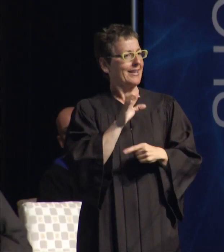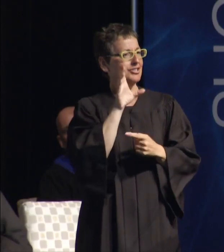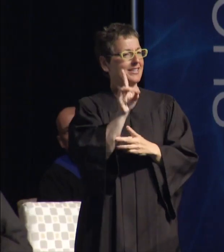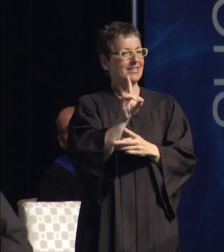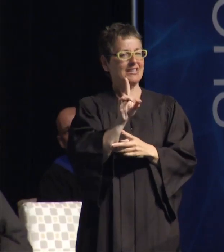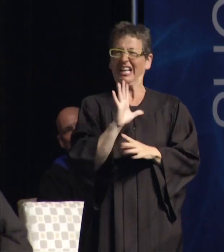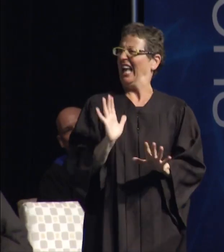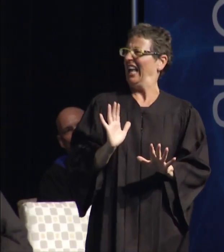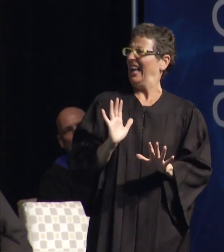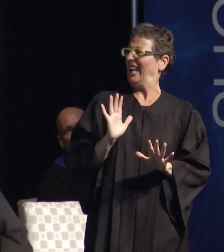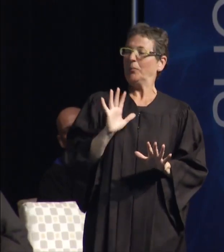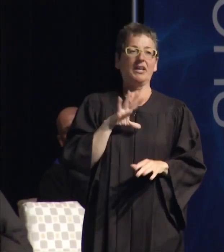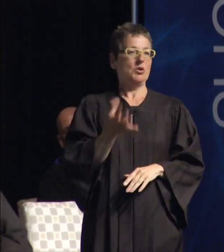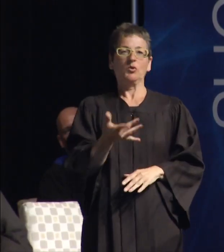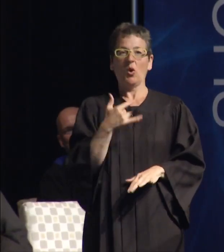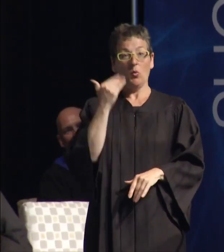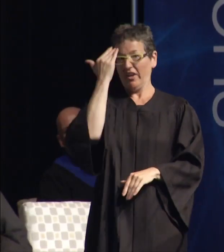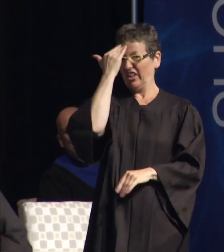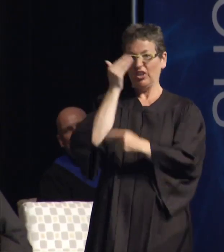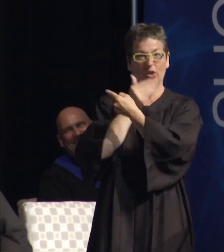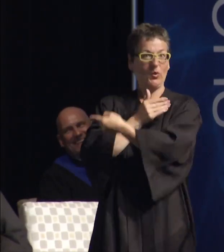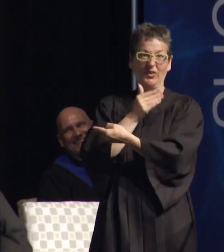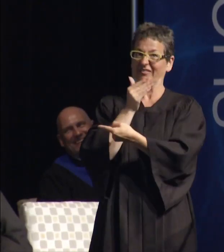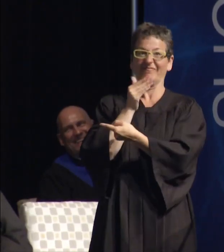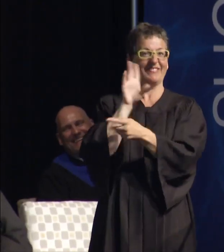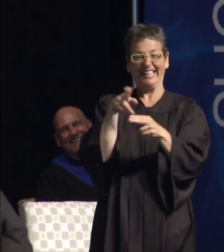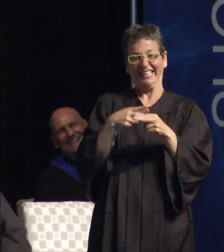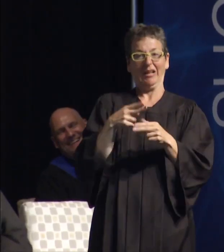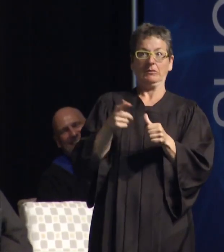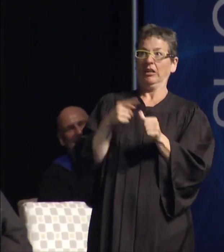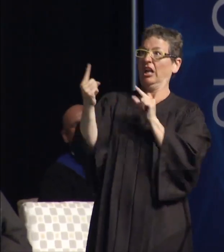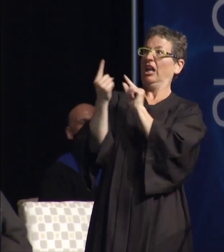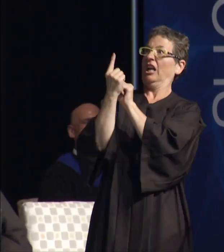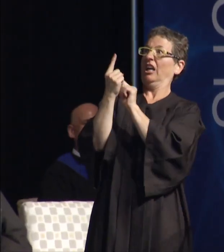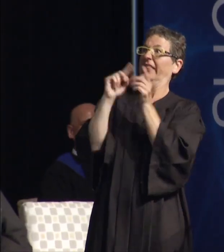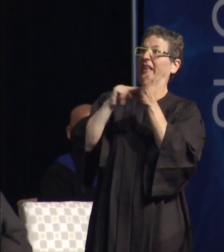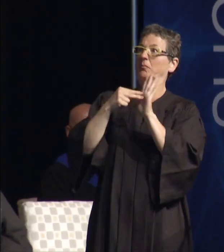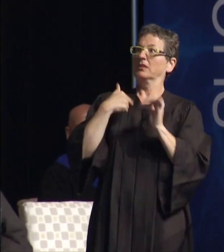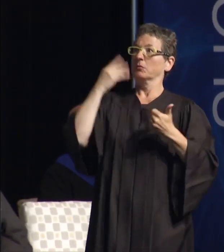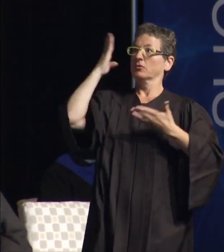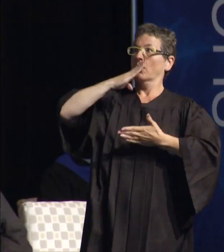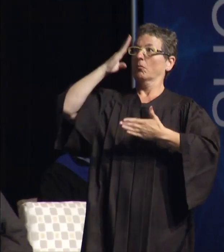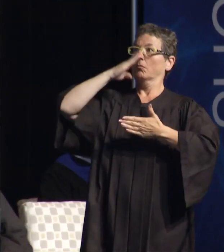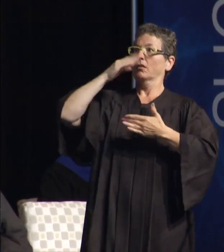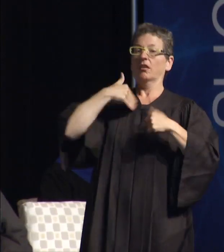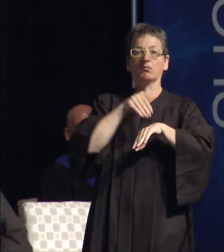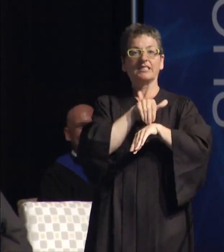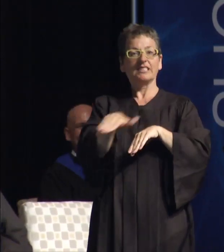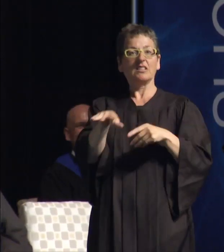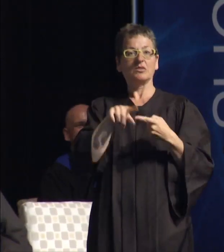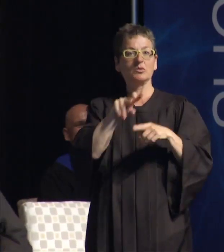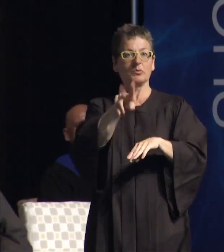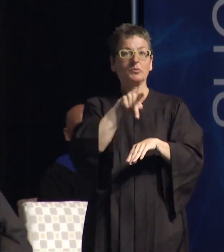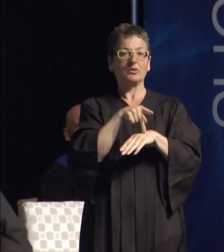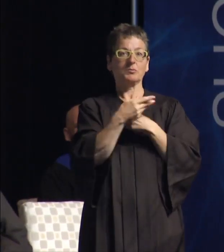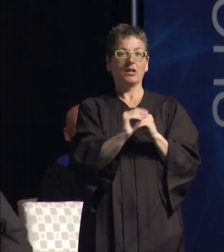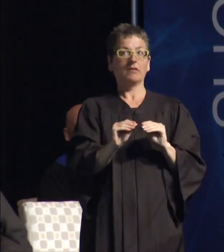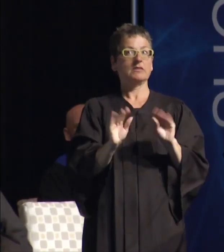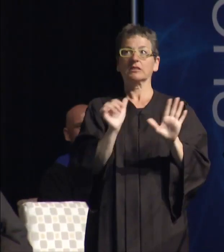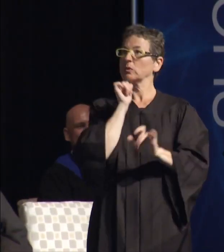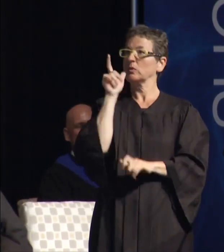don't want to end up on a first-name basis with them. That probably means you're in trouble. It's like in the principal's office. You don't need to